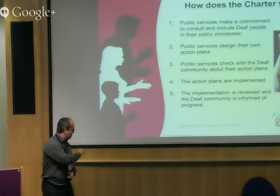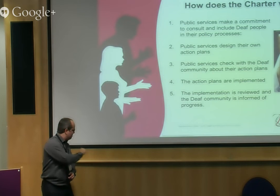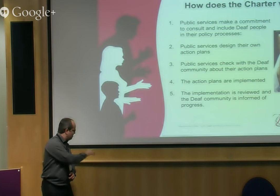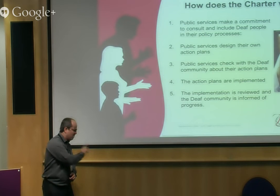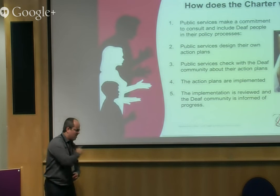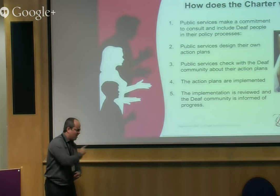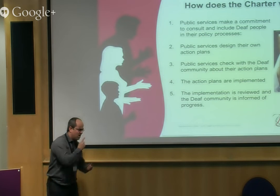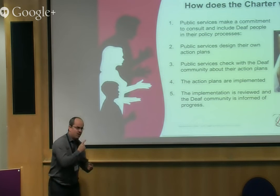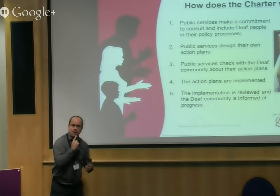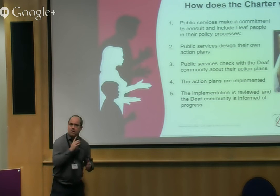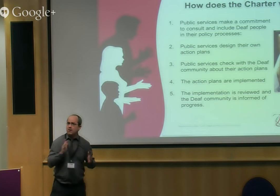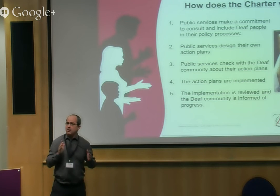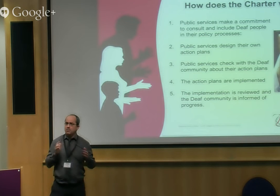ask,